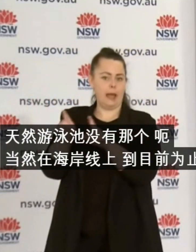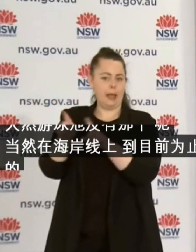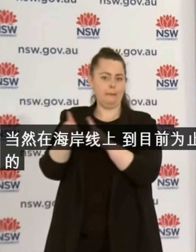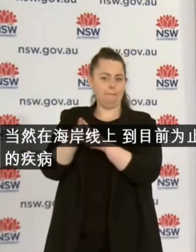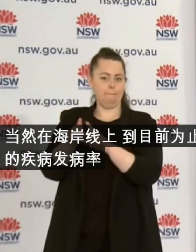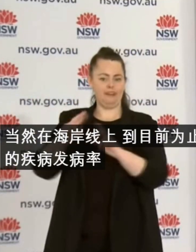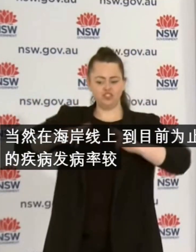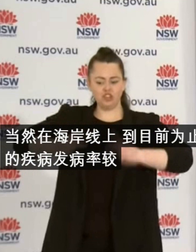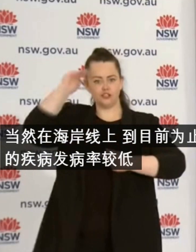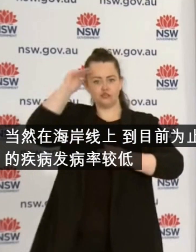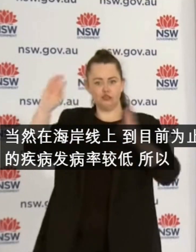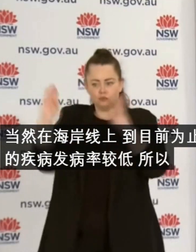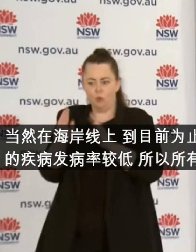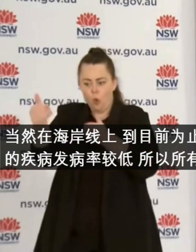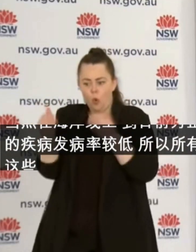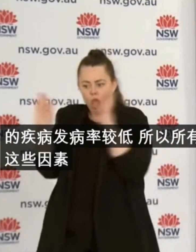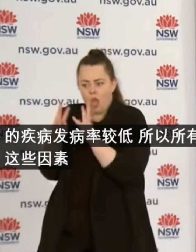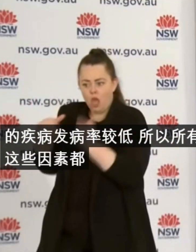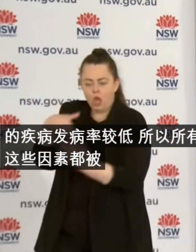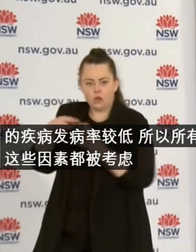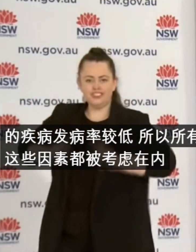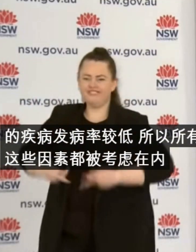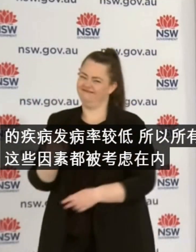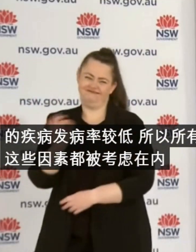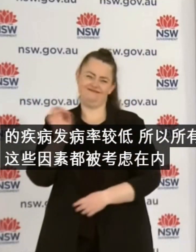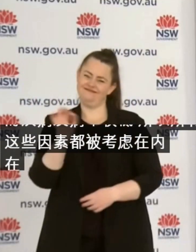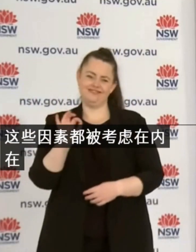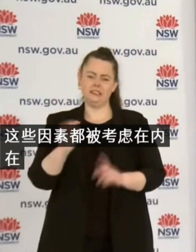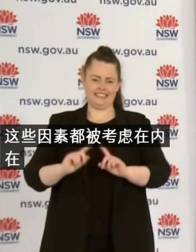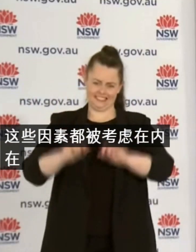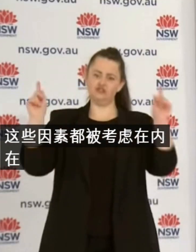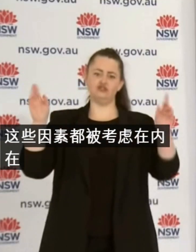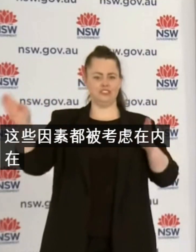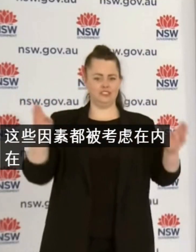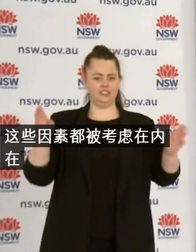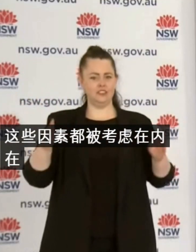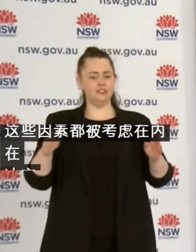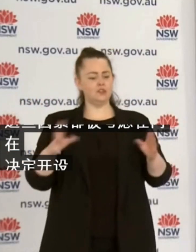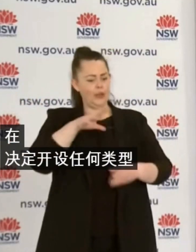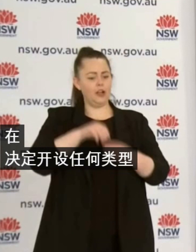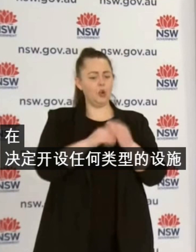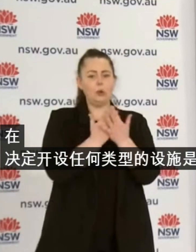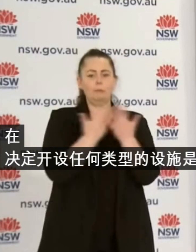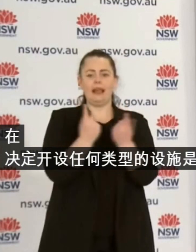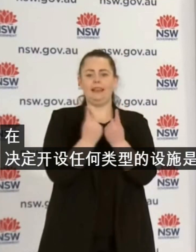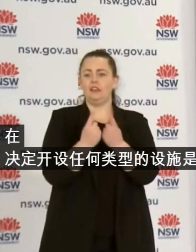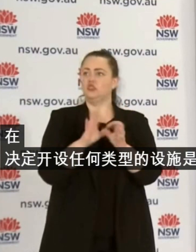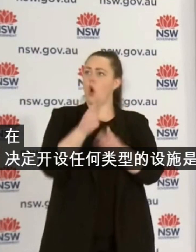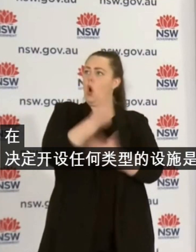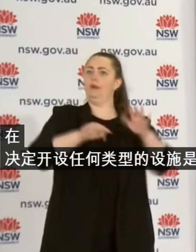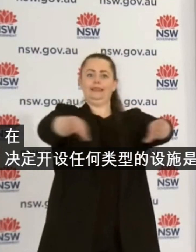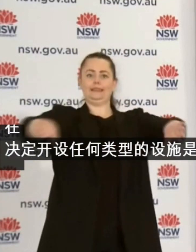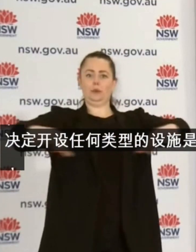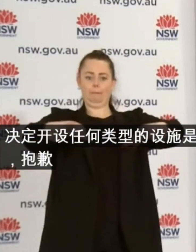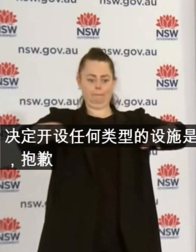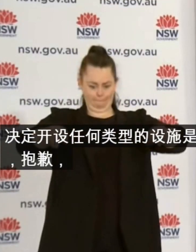far, we've had lower rates of disease. So all those kind of factors are taken into account when deciding whether or not it's safe to open any sort of